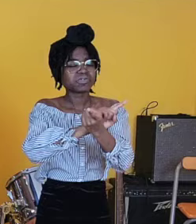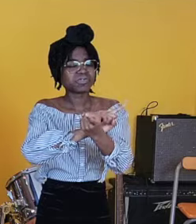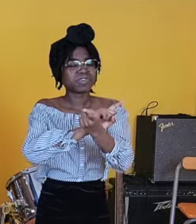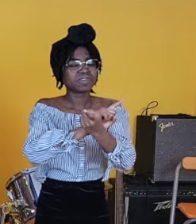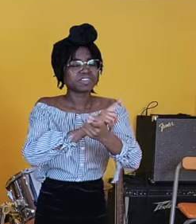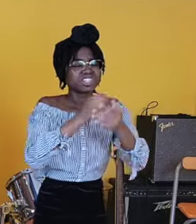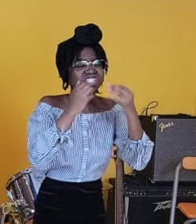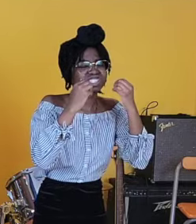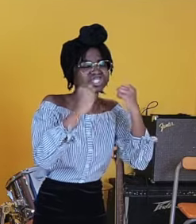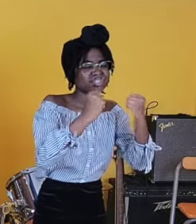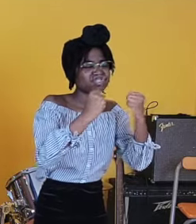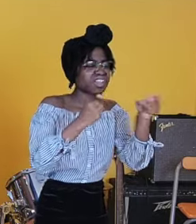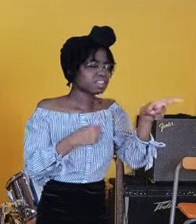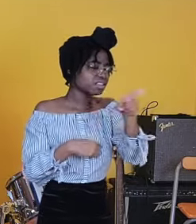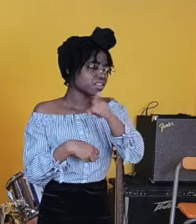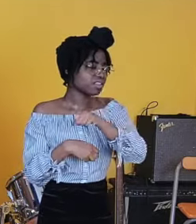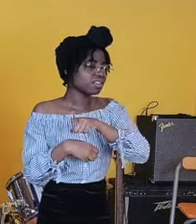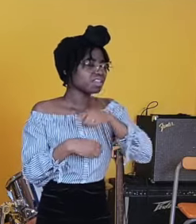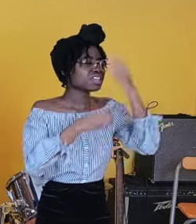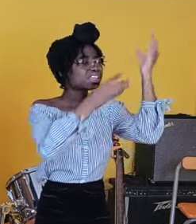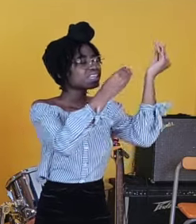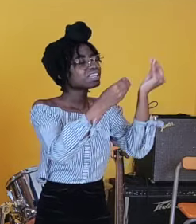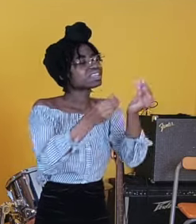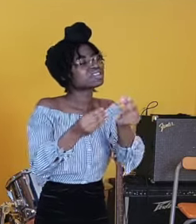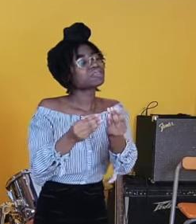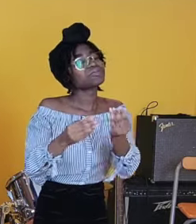them. You give them